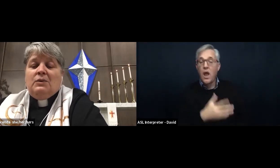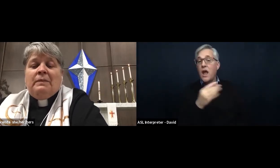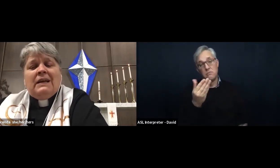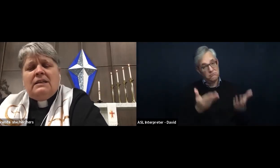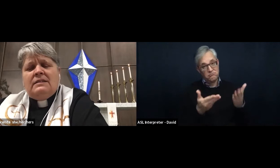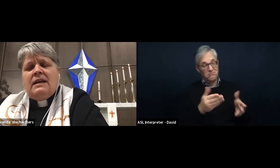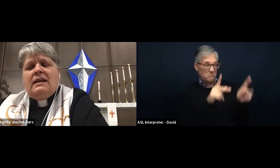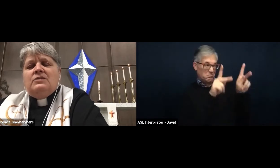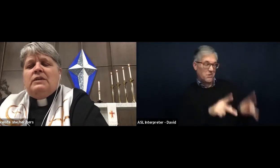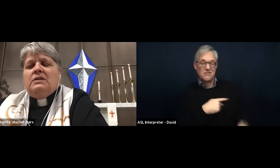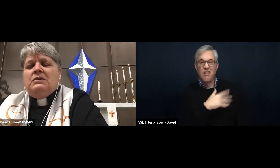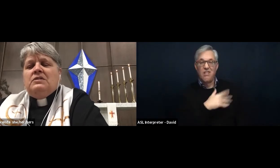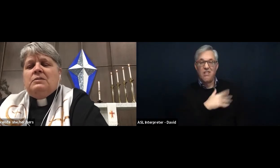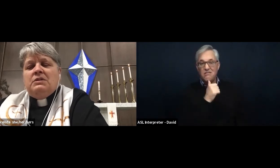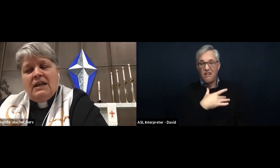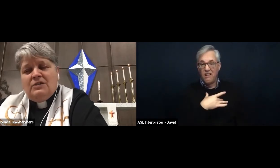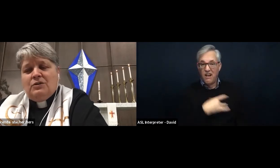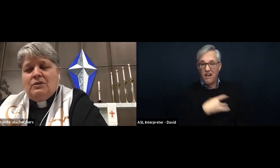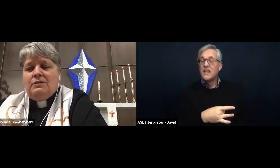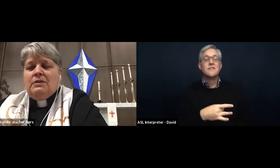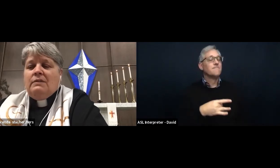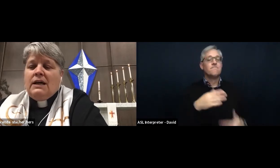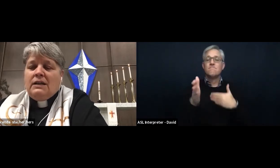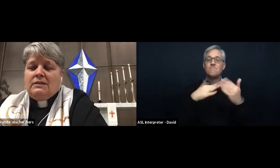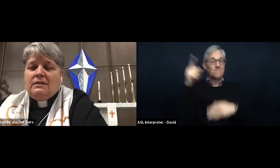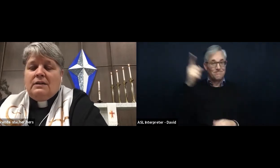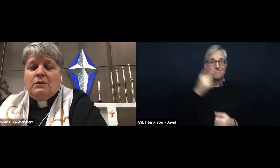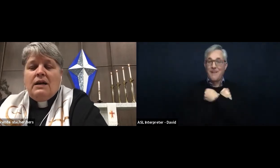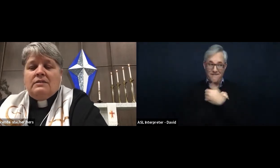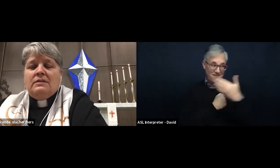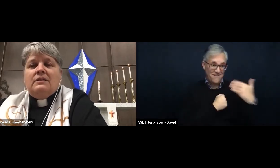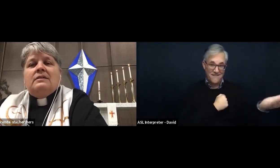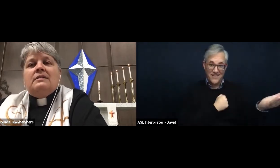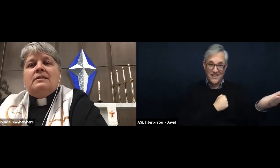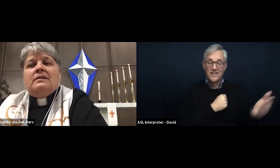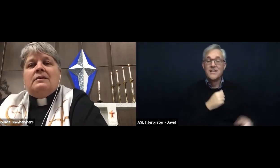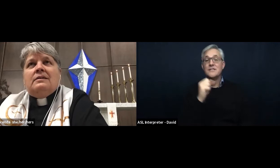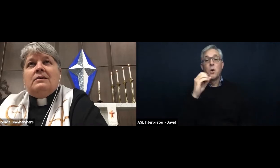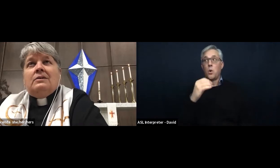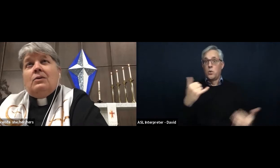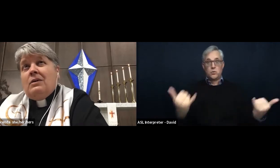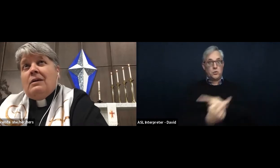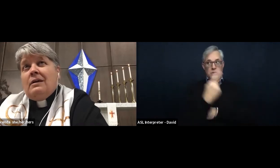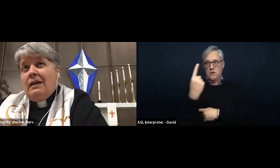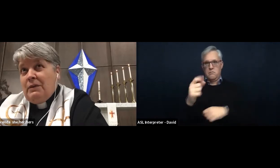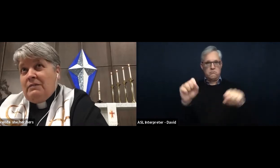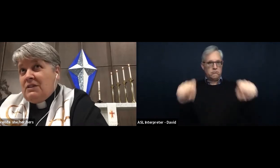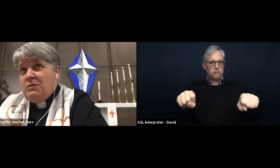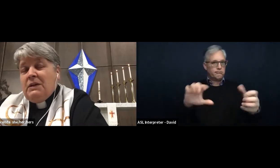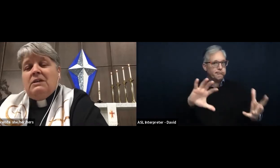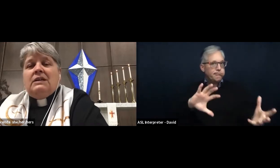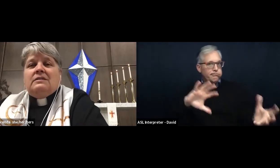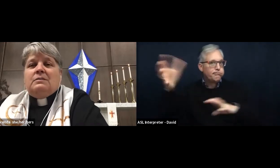So in these days when there is potential for violence and unrest, or that